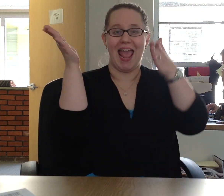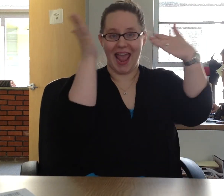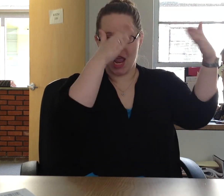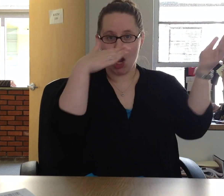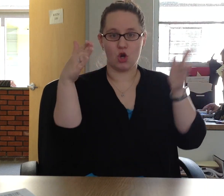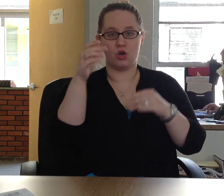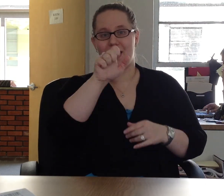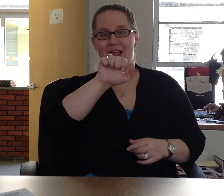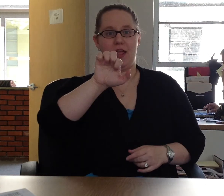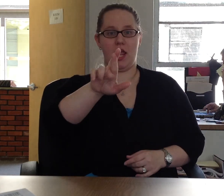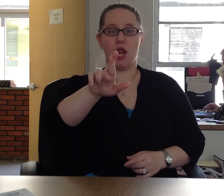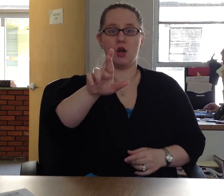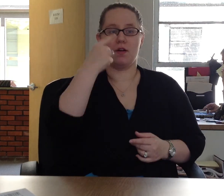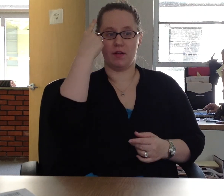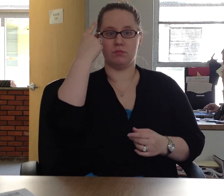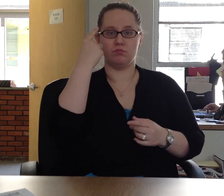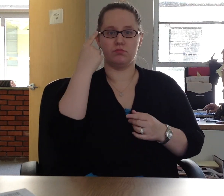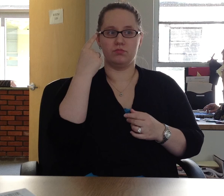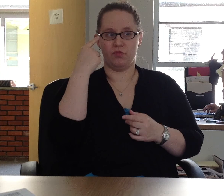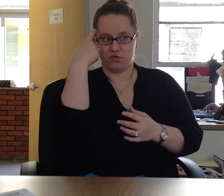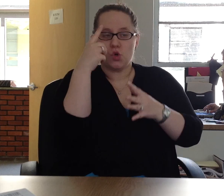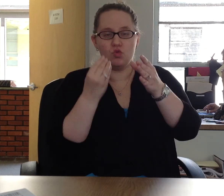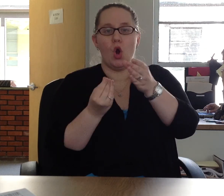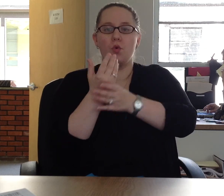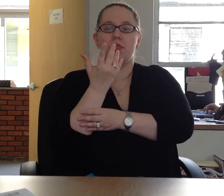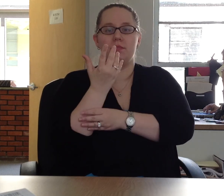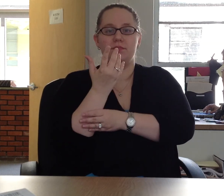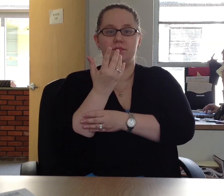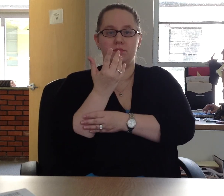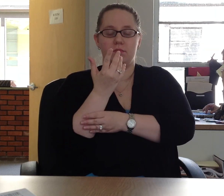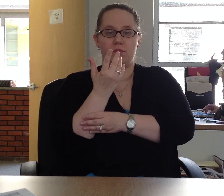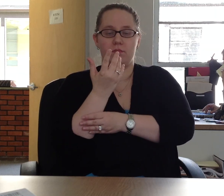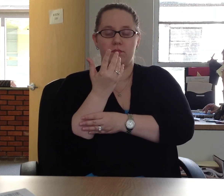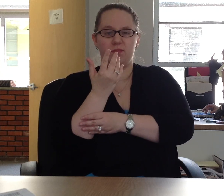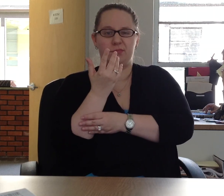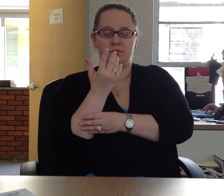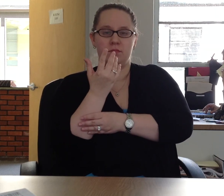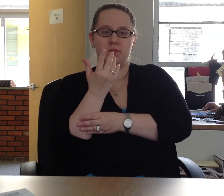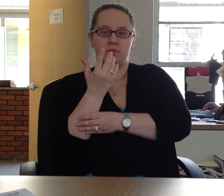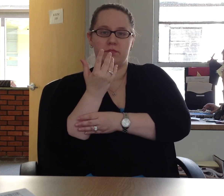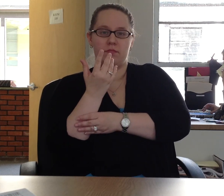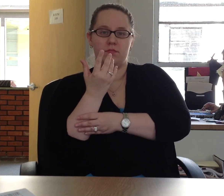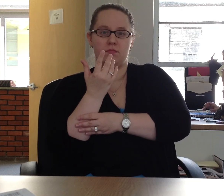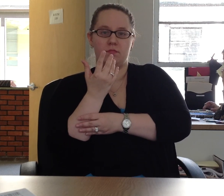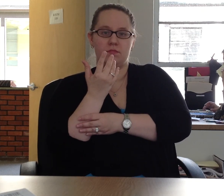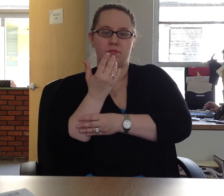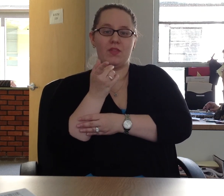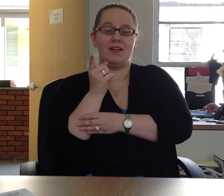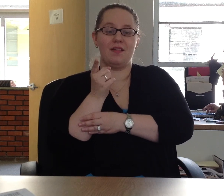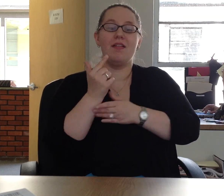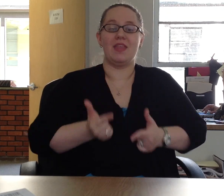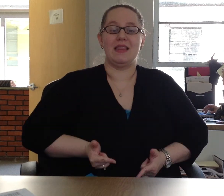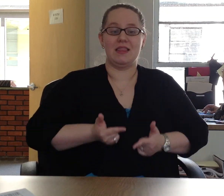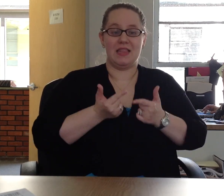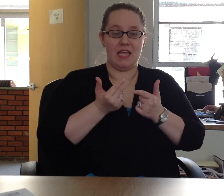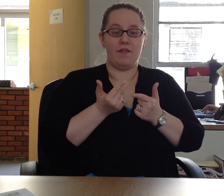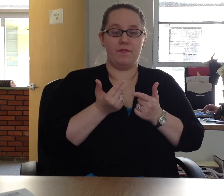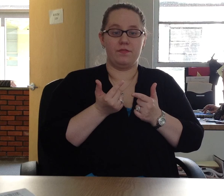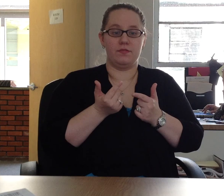proper growth. Unlike some bacteria, they live without air. Yeast